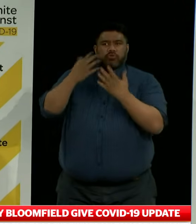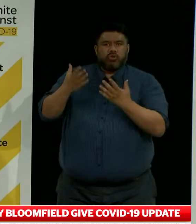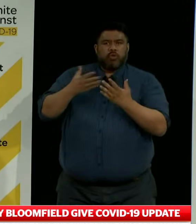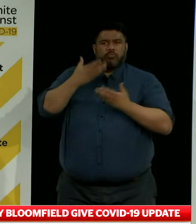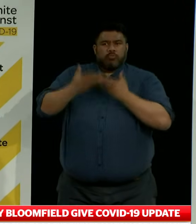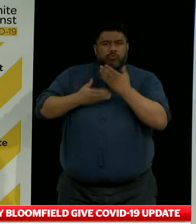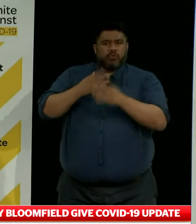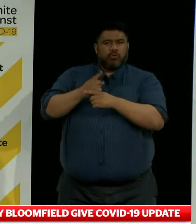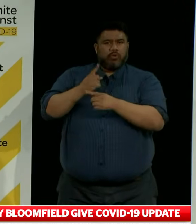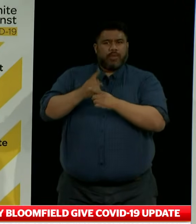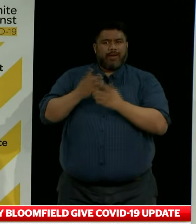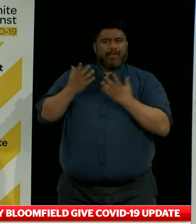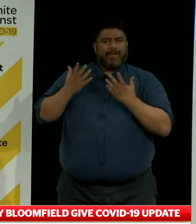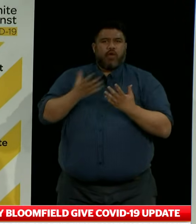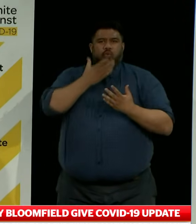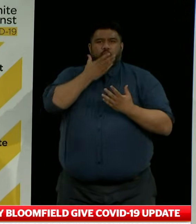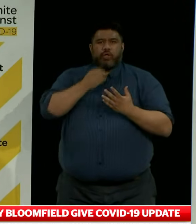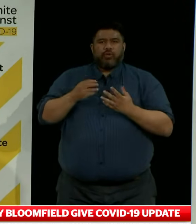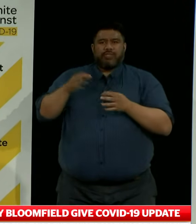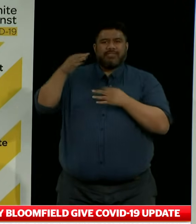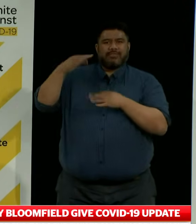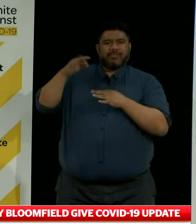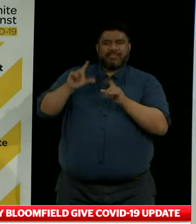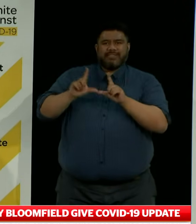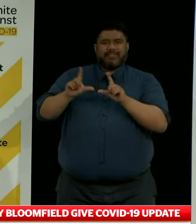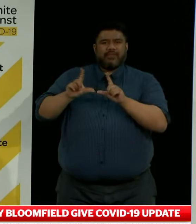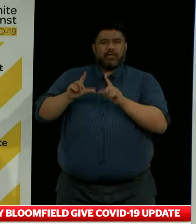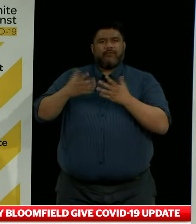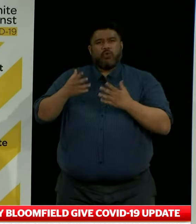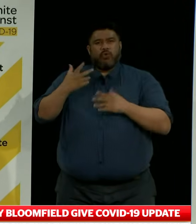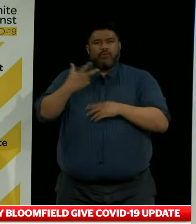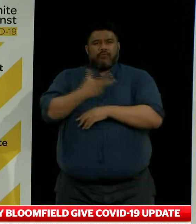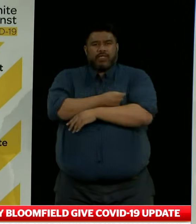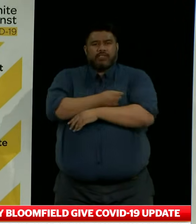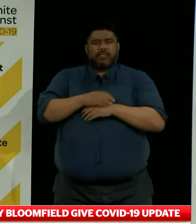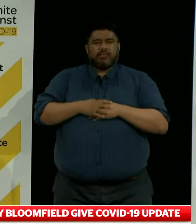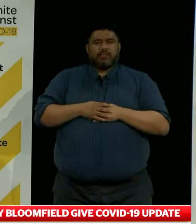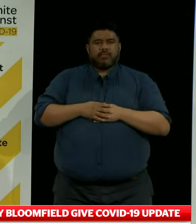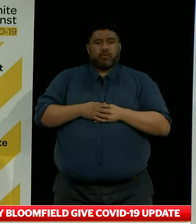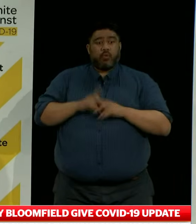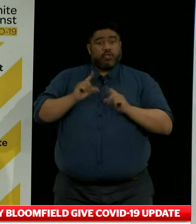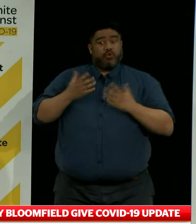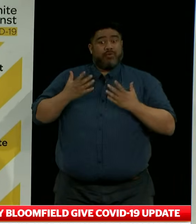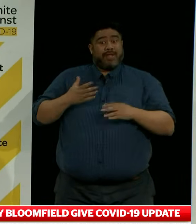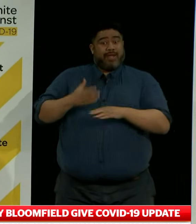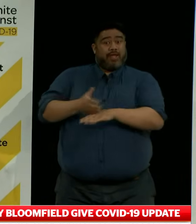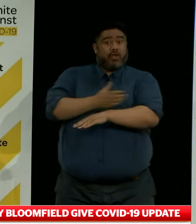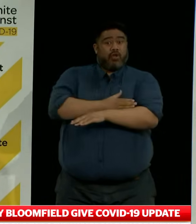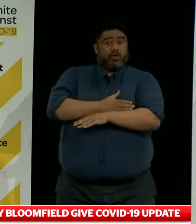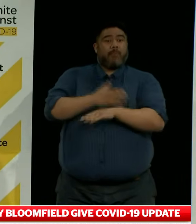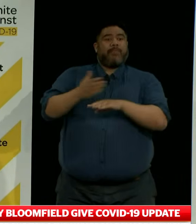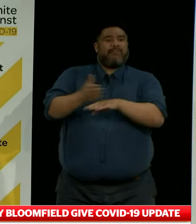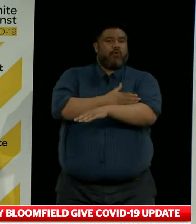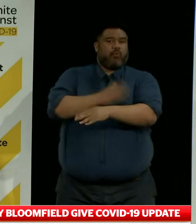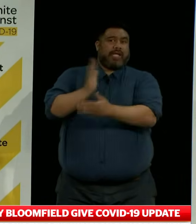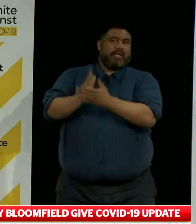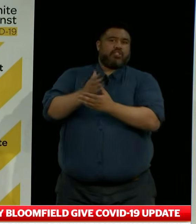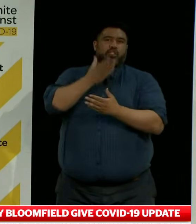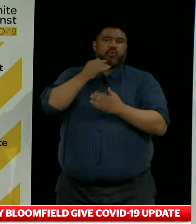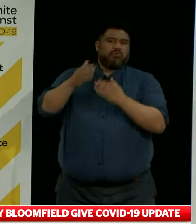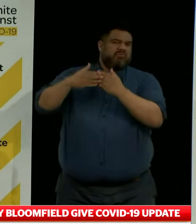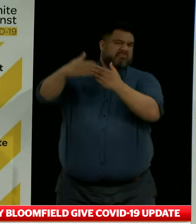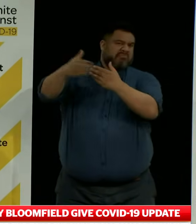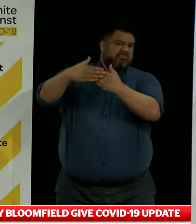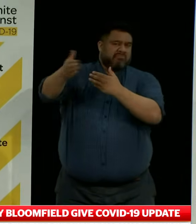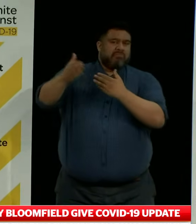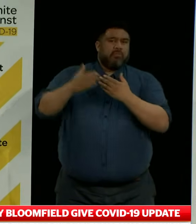the use of a vaccine certificates would look like. And we're doing that well in advance of when it would likely be implemented, so that people